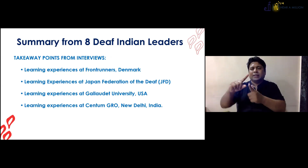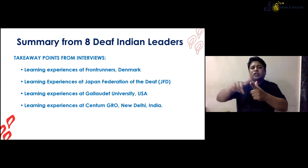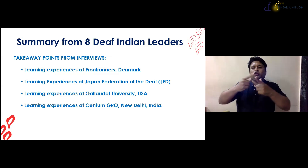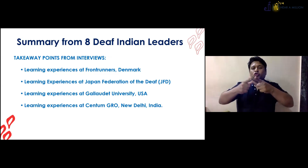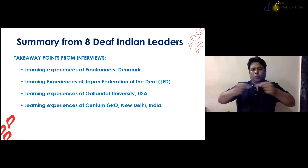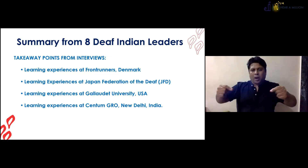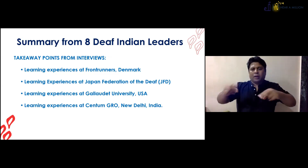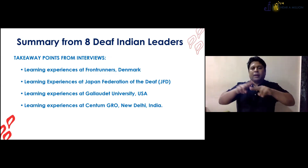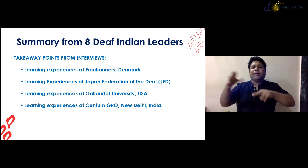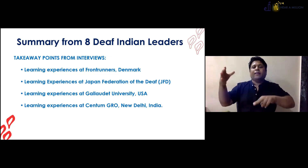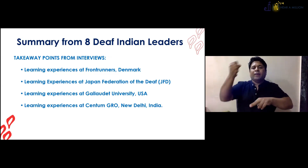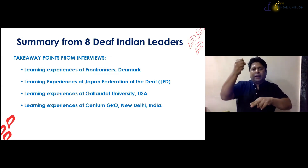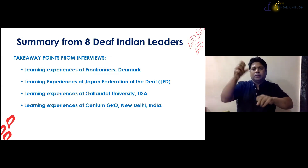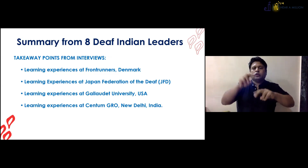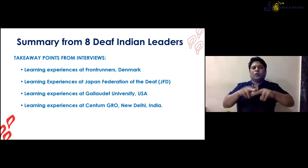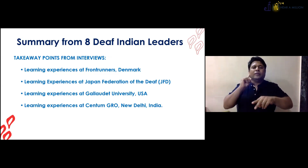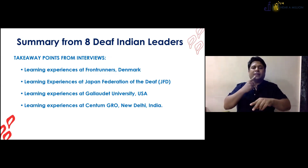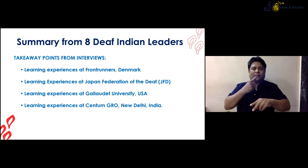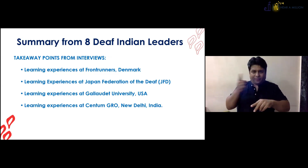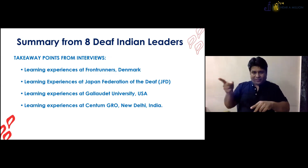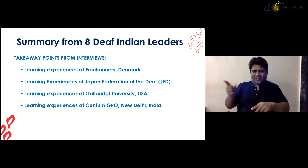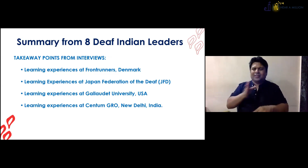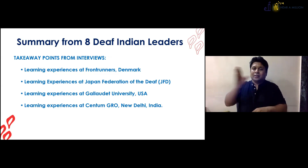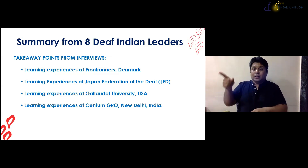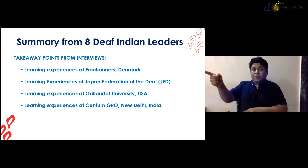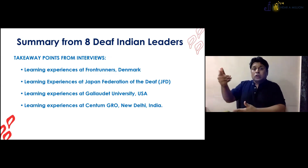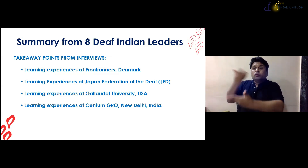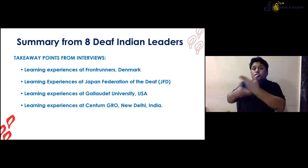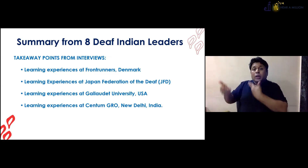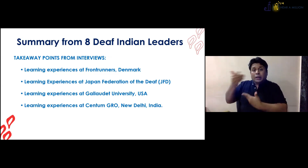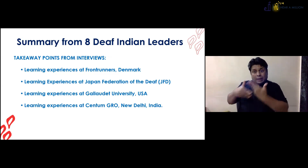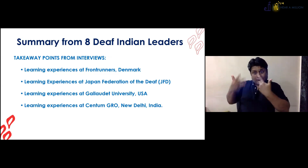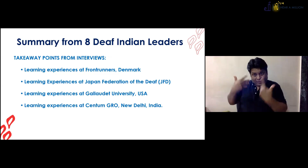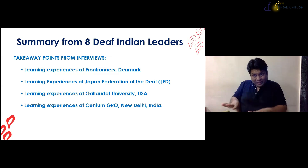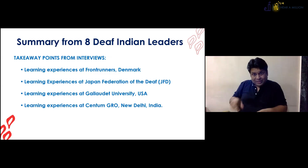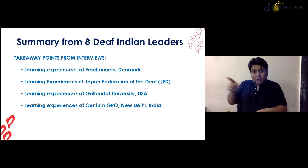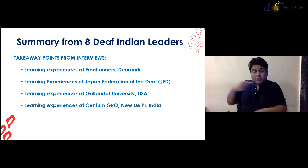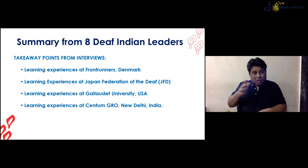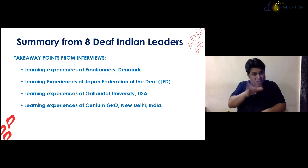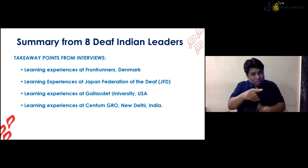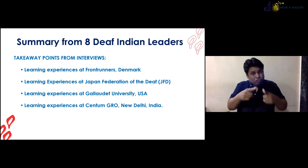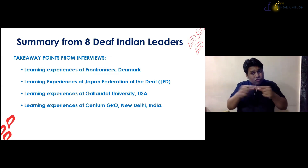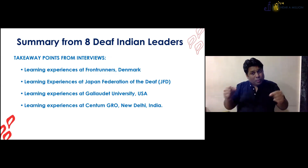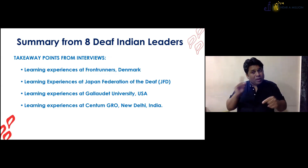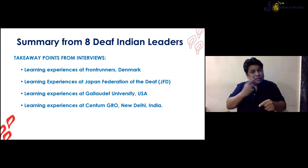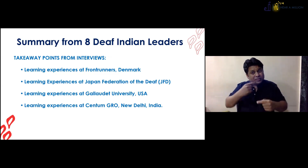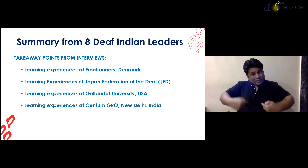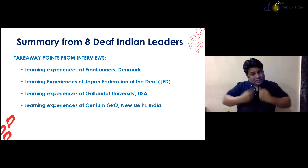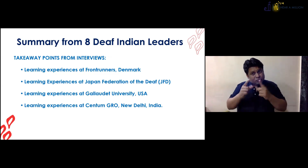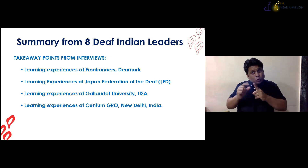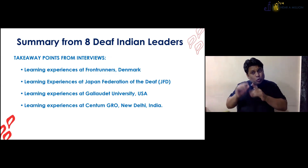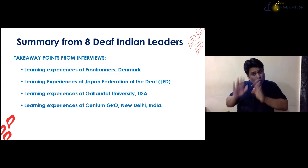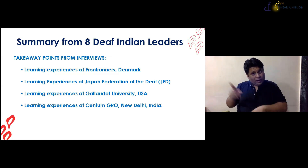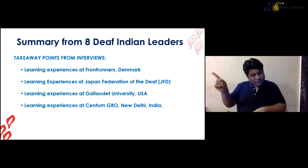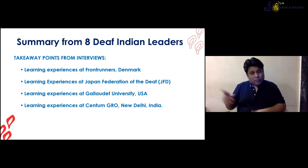nice, and like their association name is Japan Federation of the Deaf. So over there they have done like training